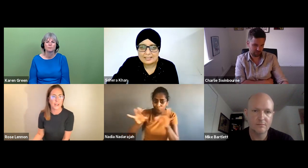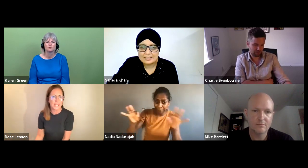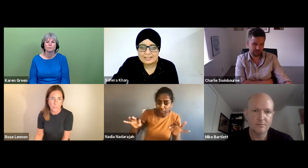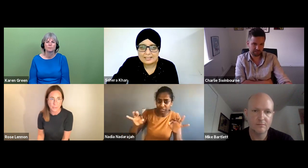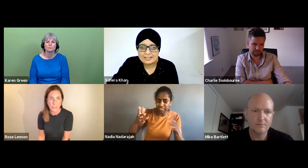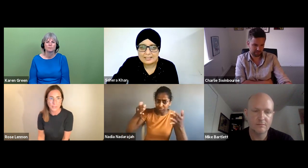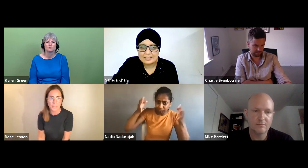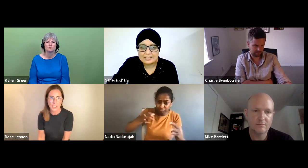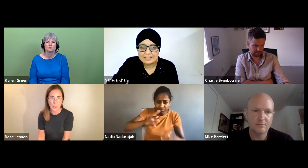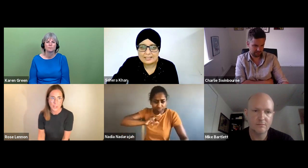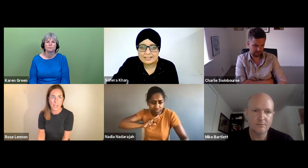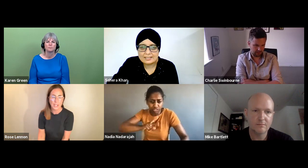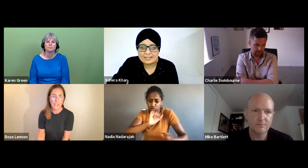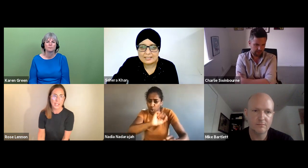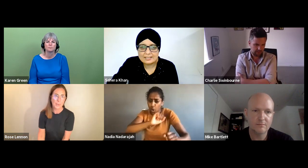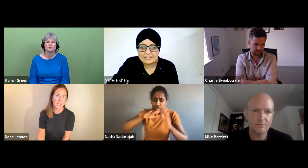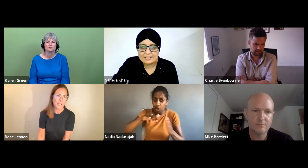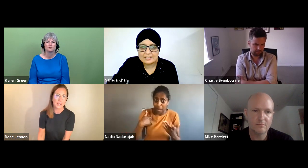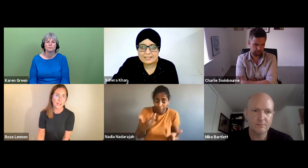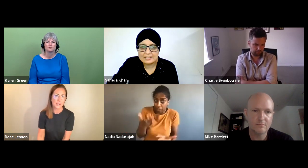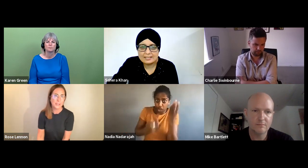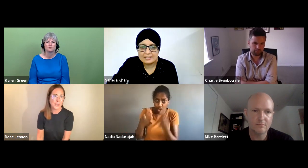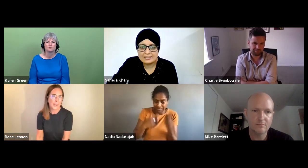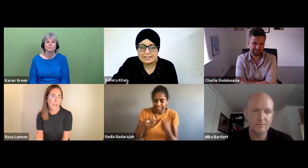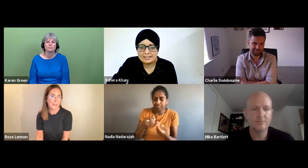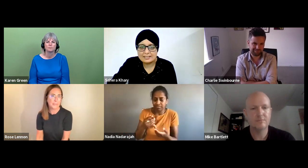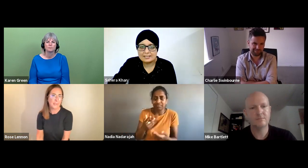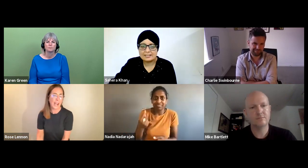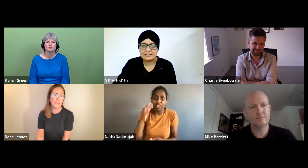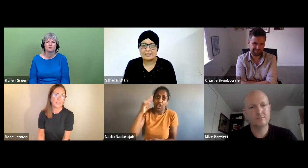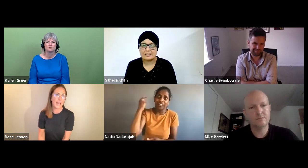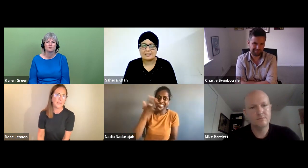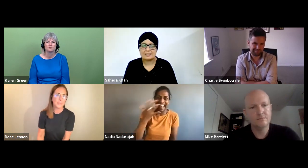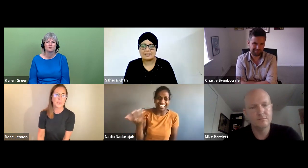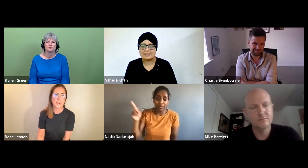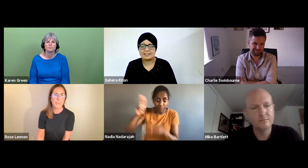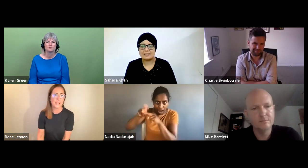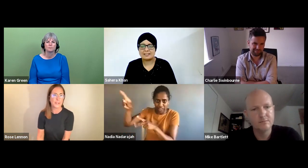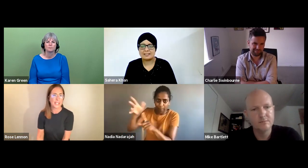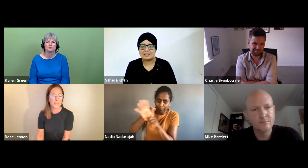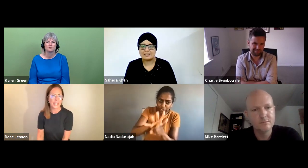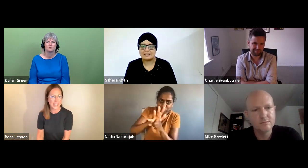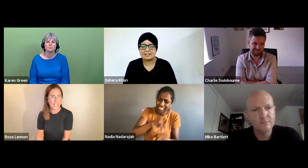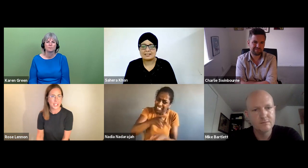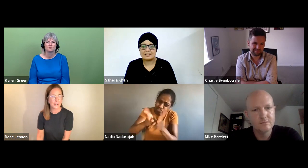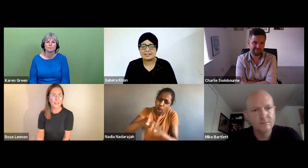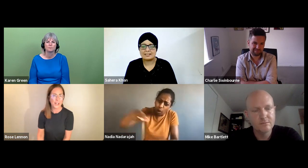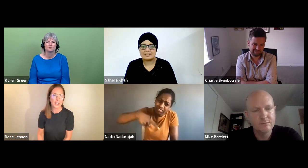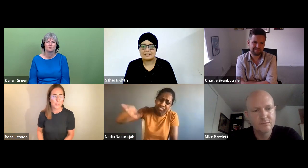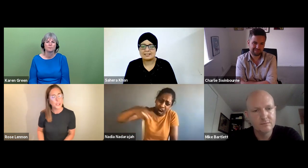very different from interpreter. Interpreters, you know, have rules and boundaries. But as a teenager, my father